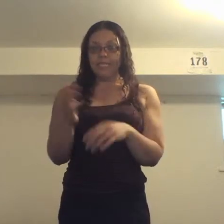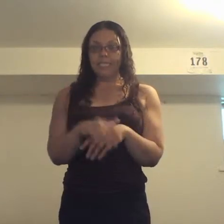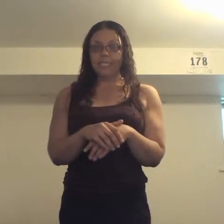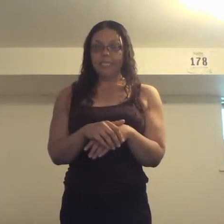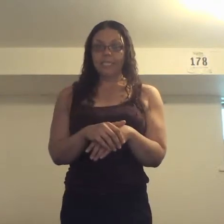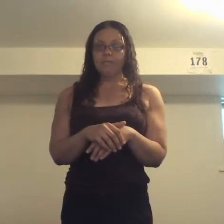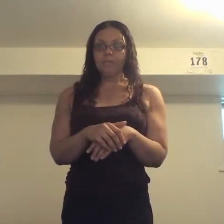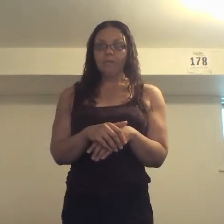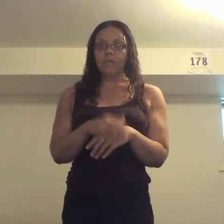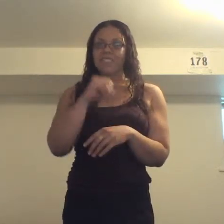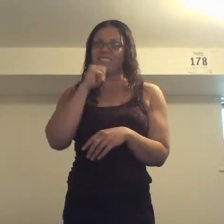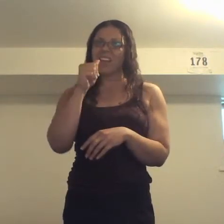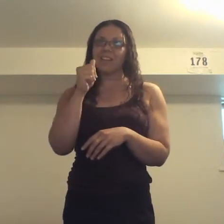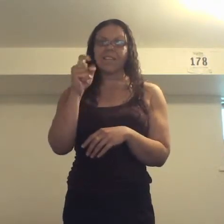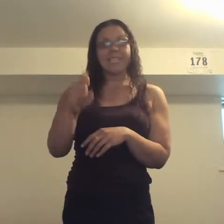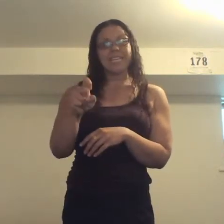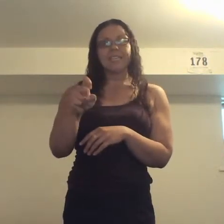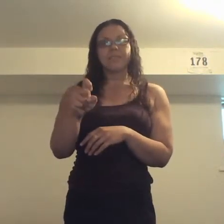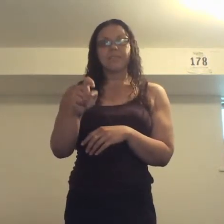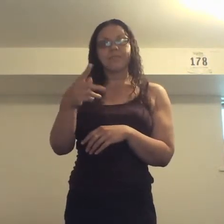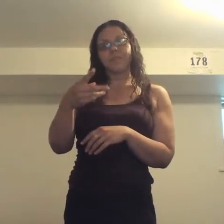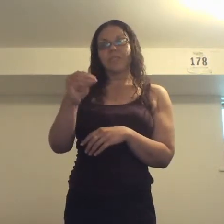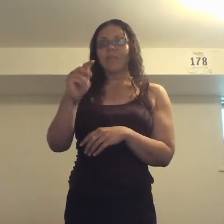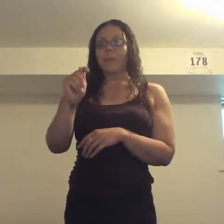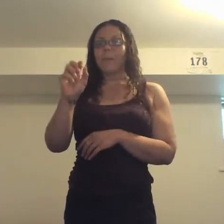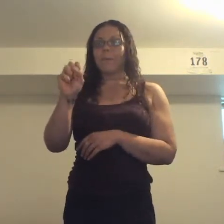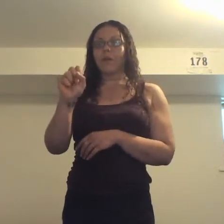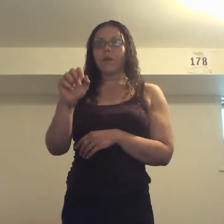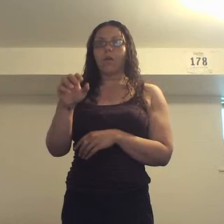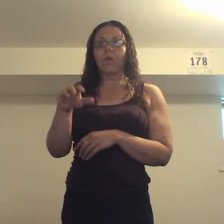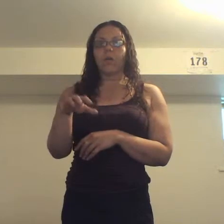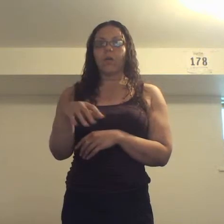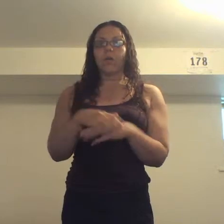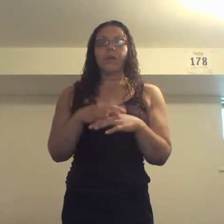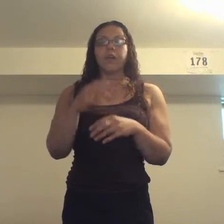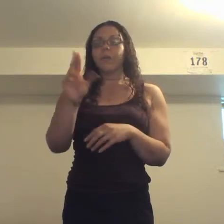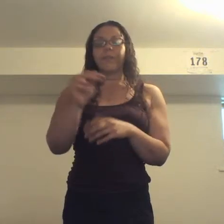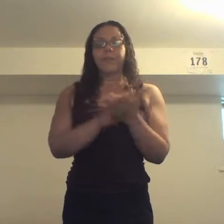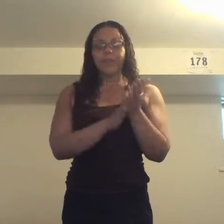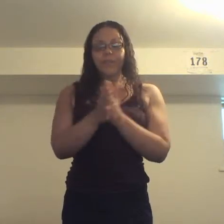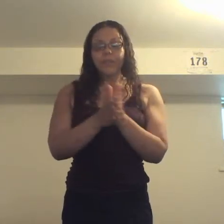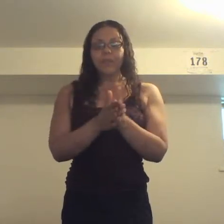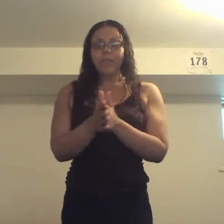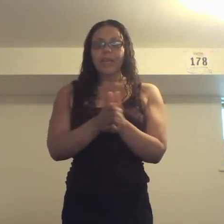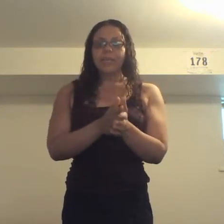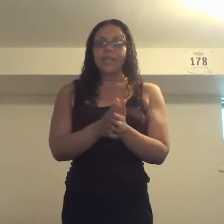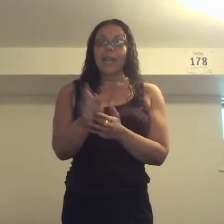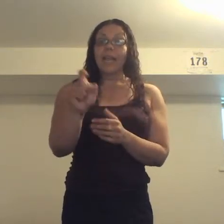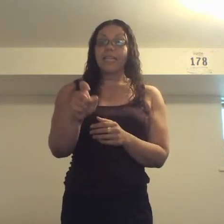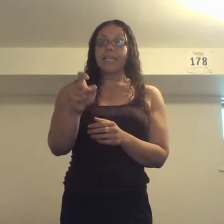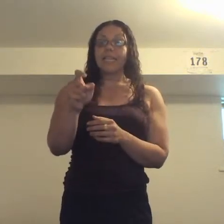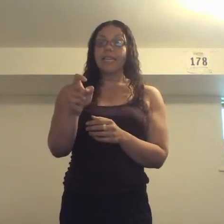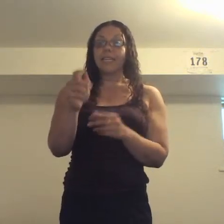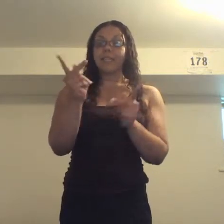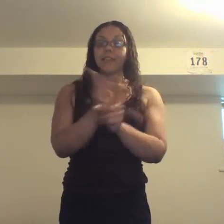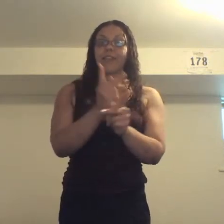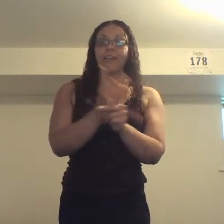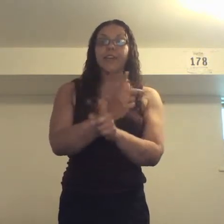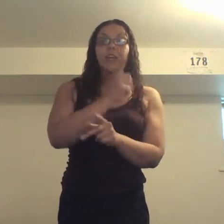down who's got a operable stove, who's got the right kind of cookware, who's going to be doing the food, the menu